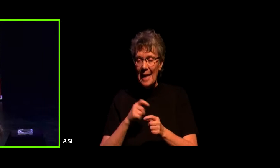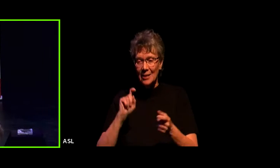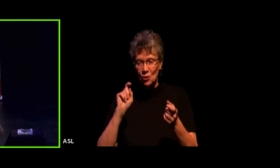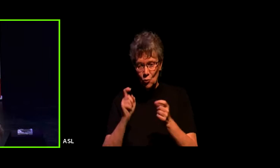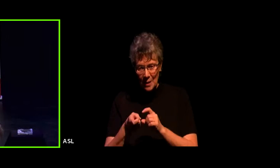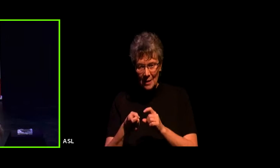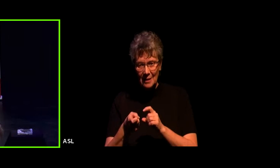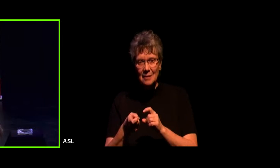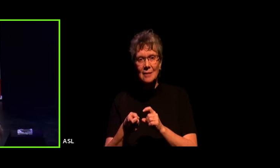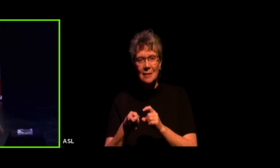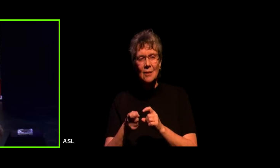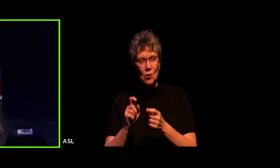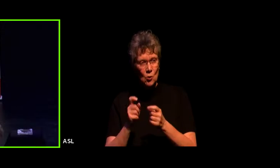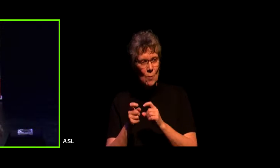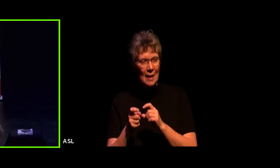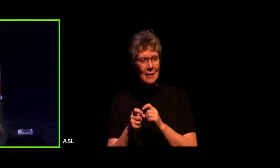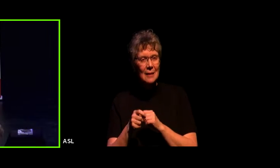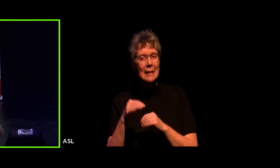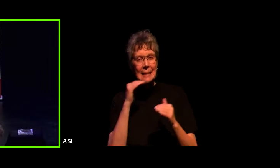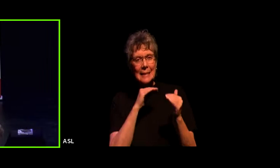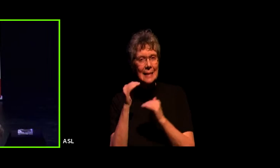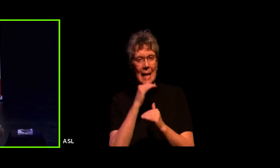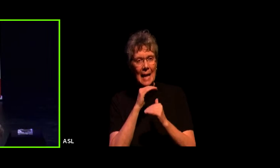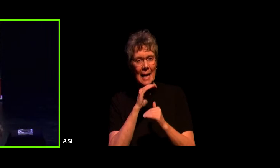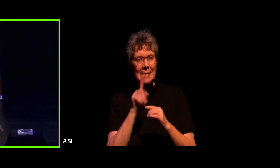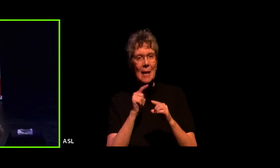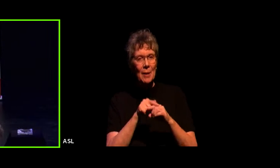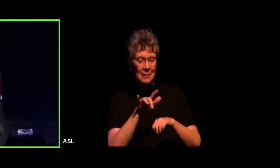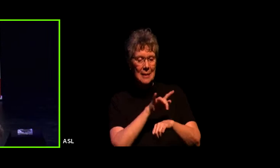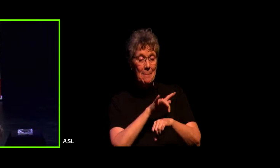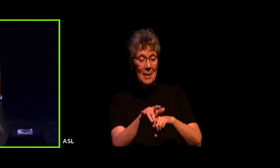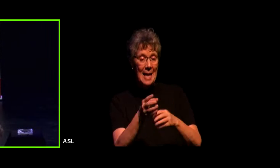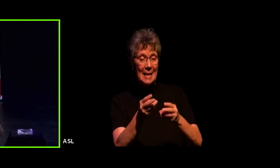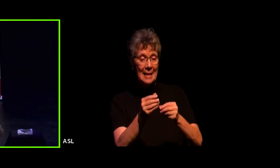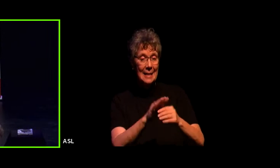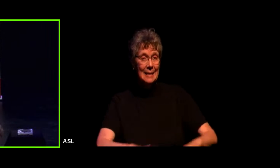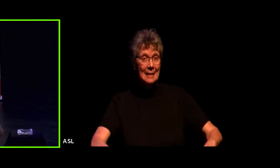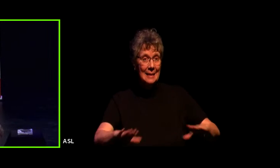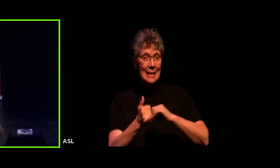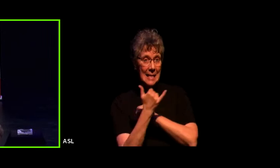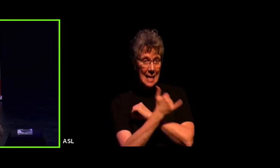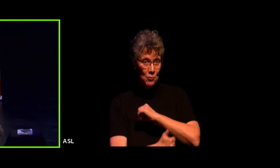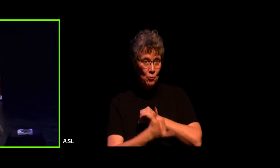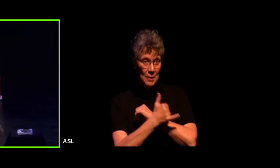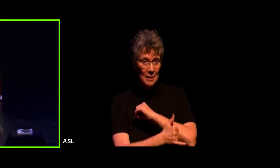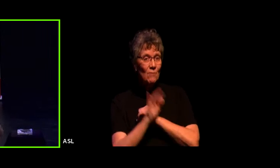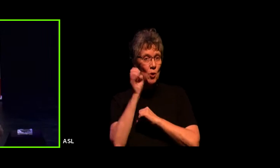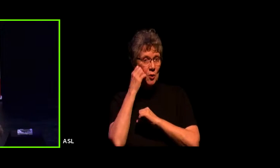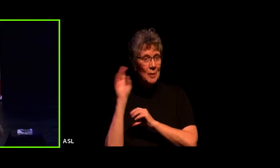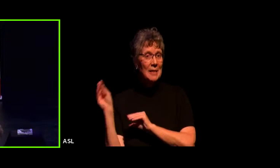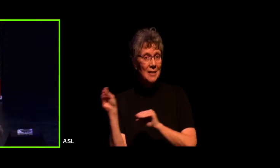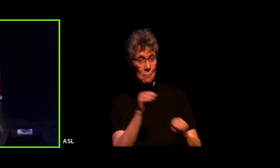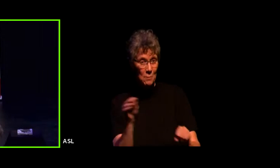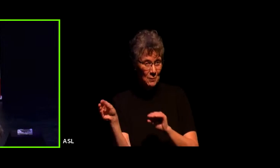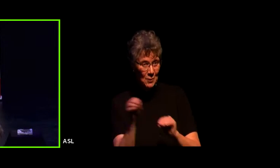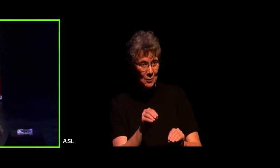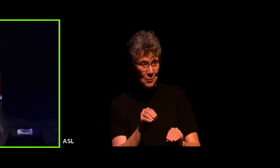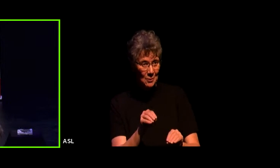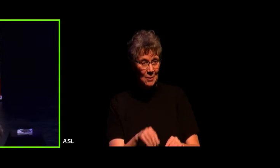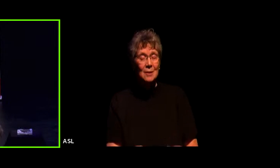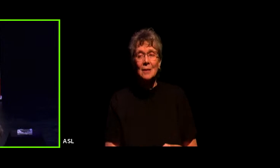italics earlier, Latin for ain't nobody here, and the empty landscapes, etc.